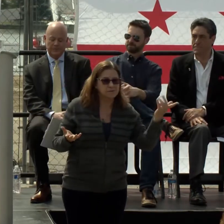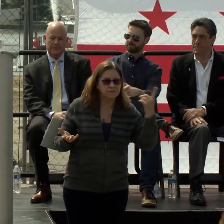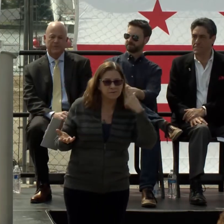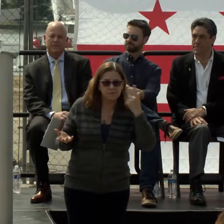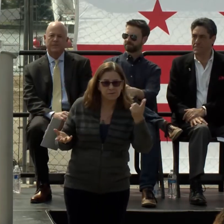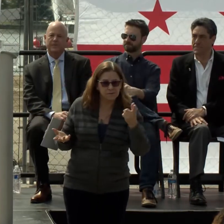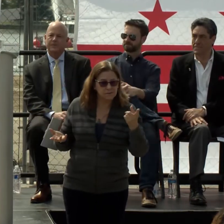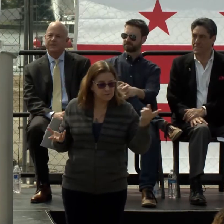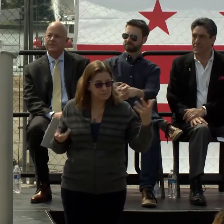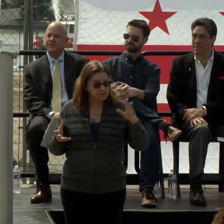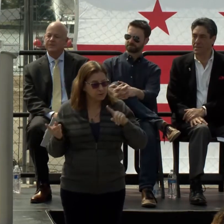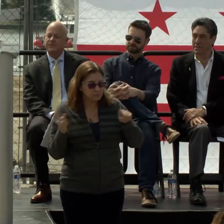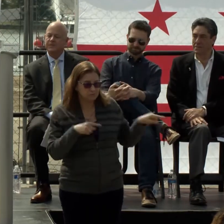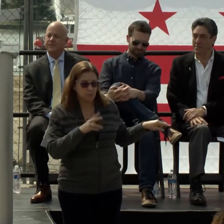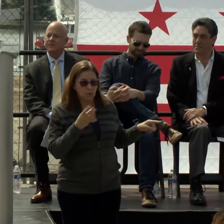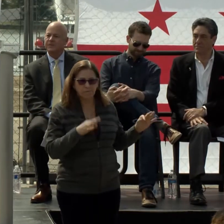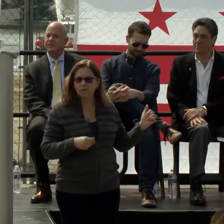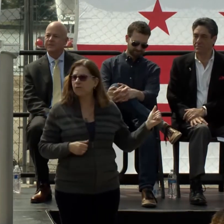the wharf?